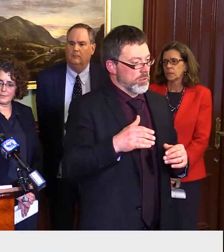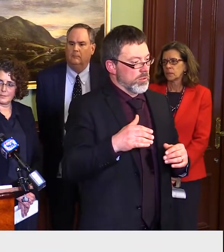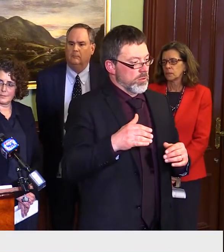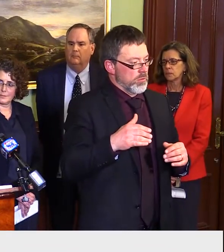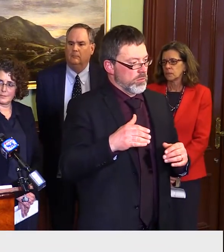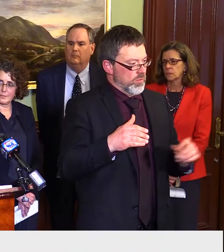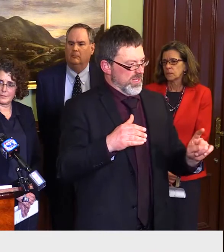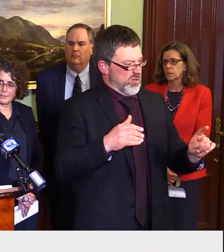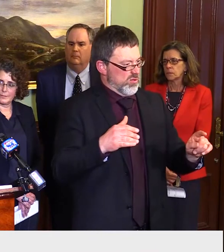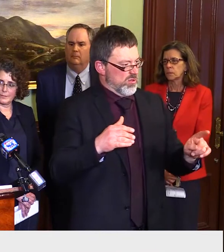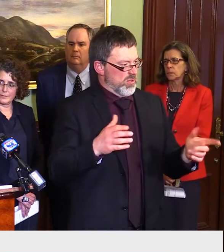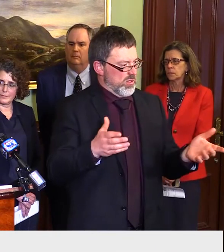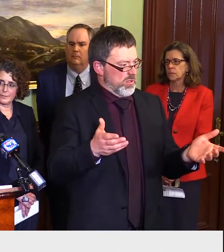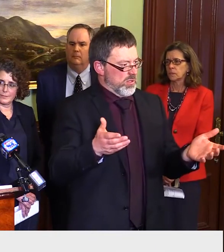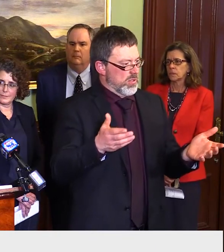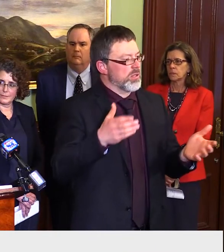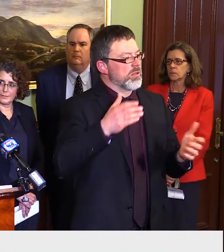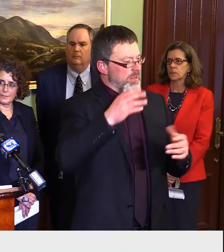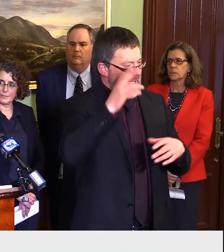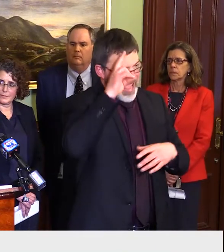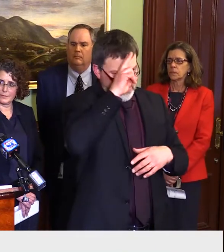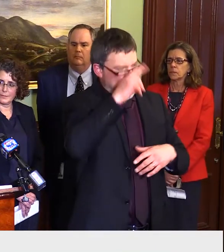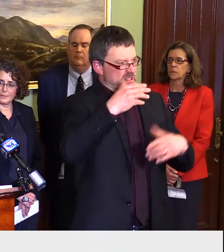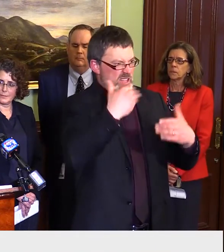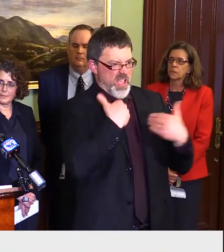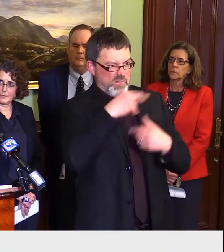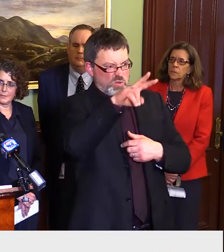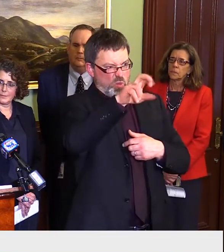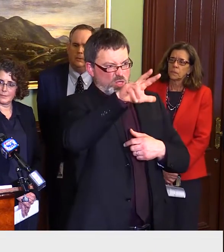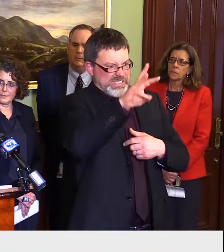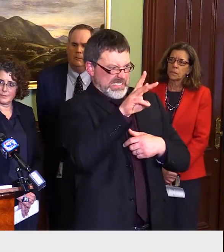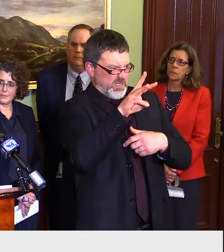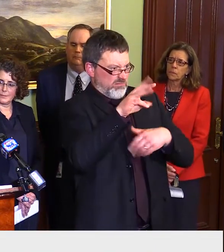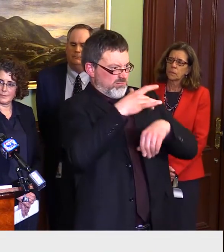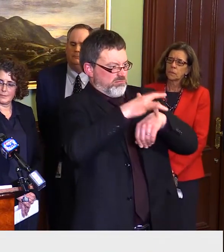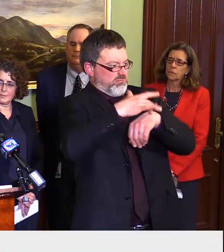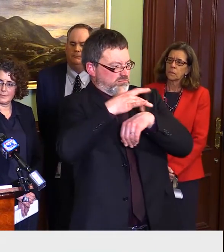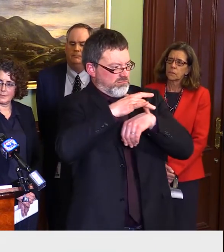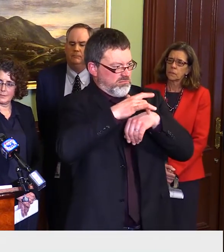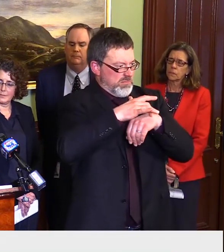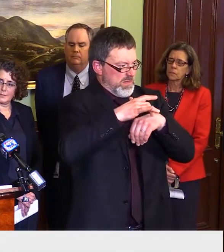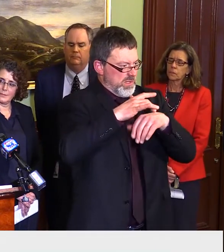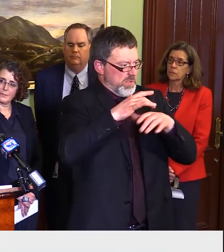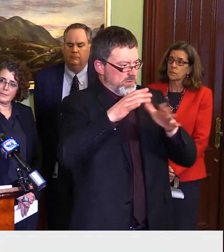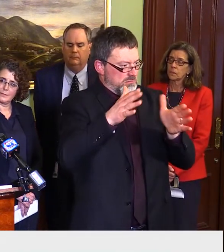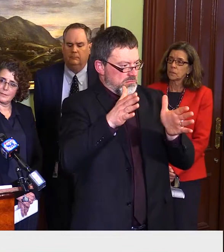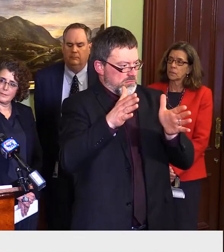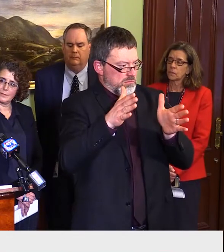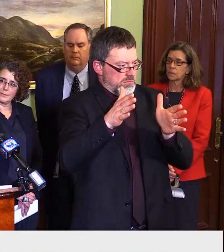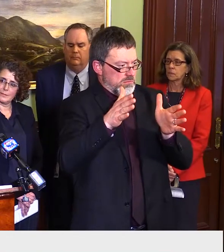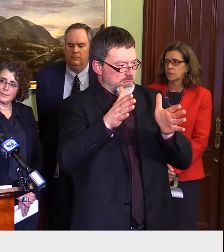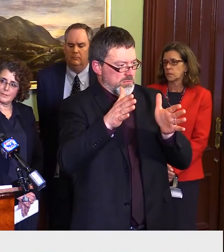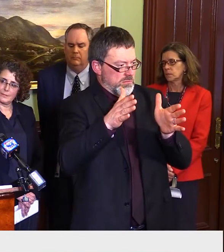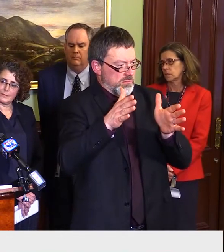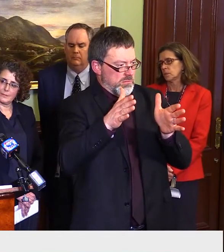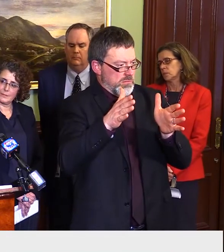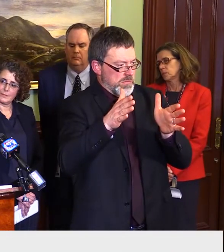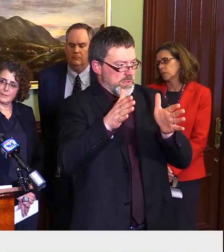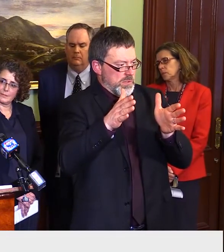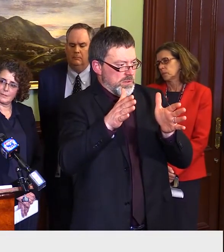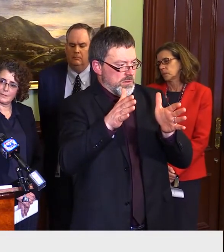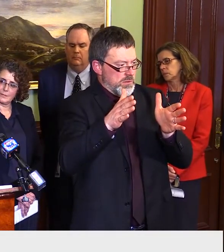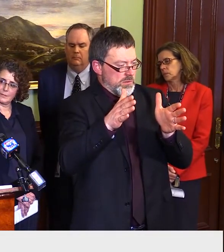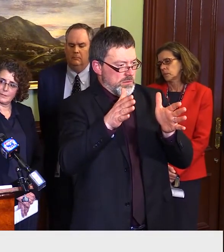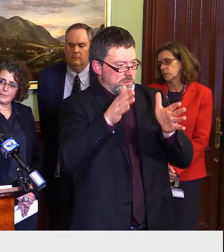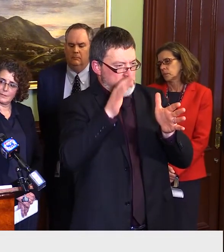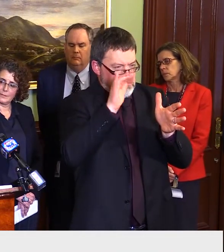capacity, add another 50 onto that surge capacity to roughly around 283 beds. That's with